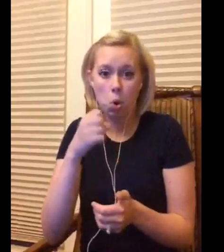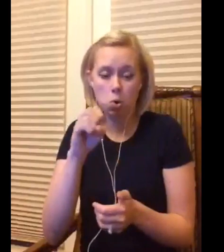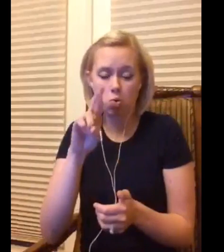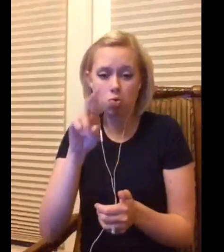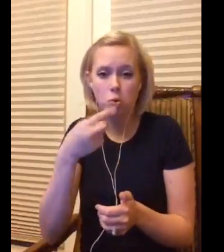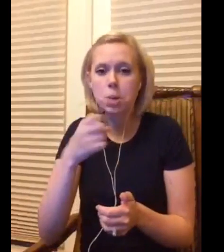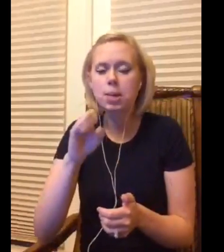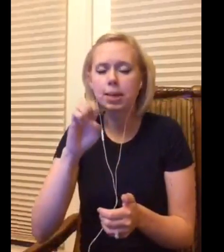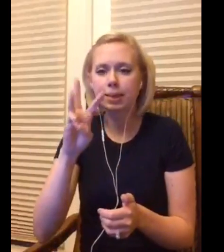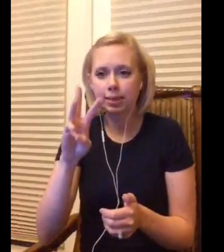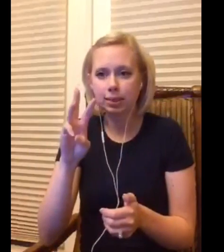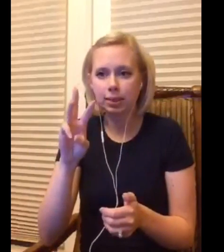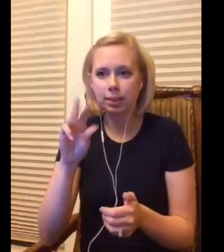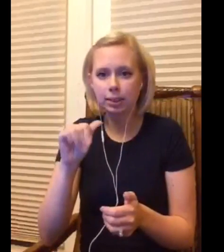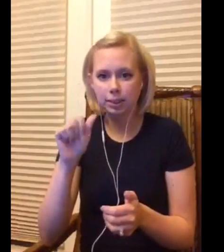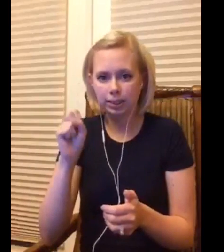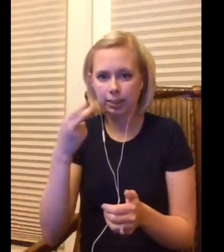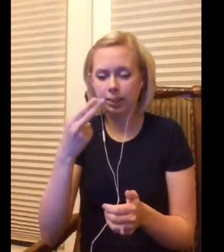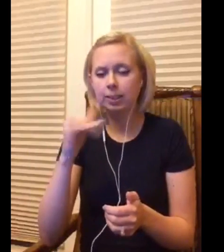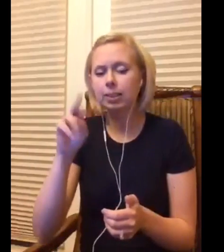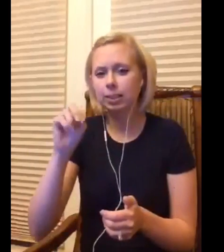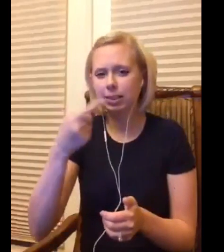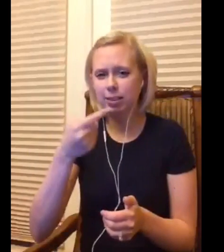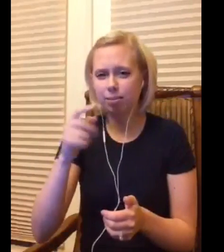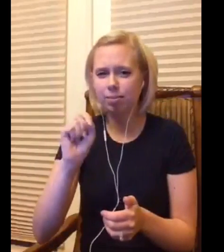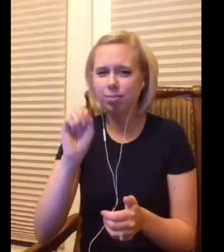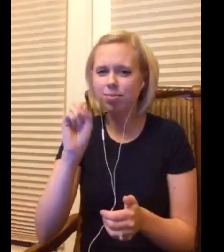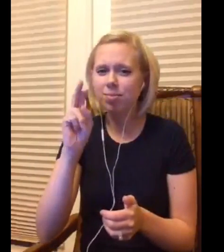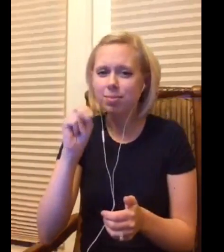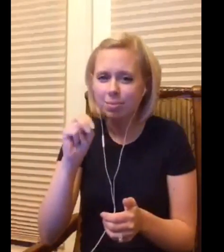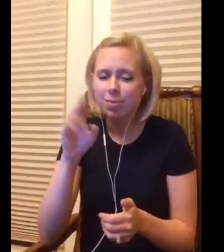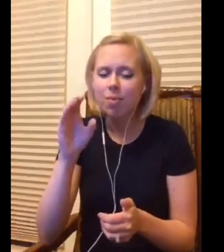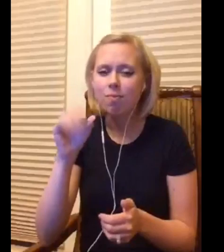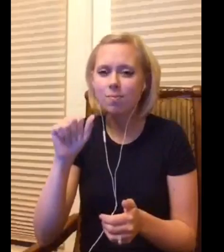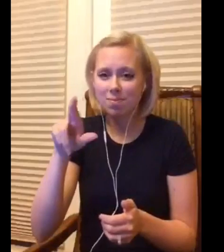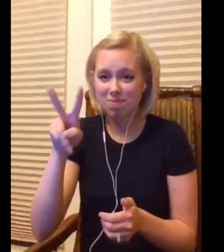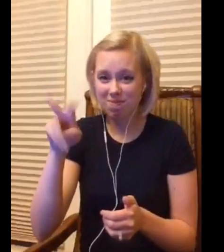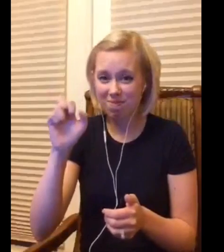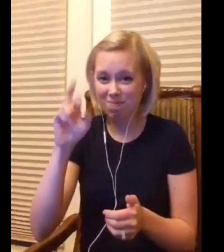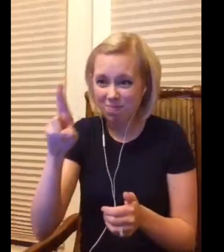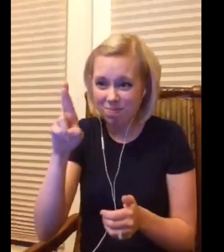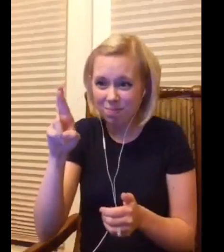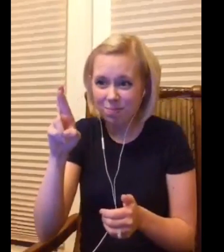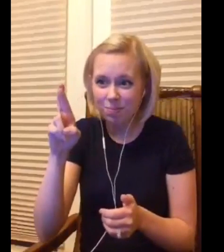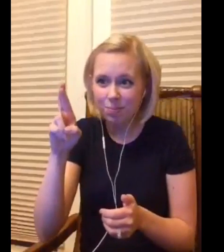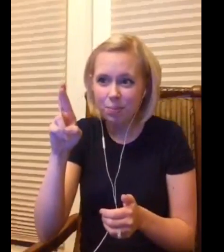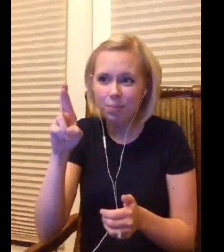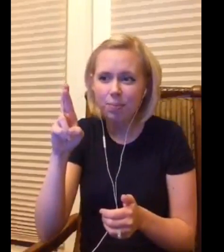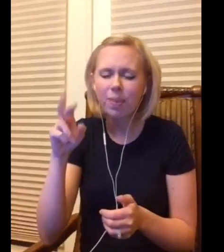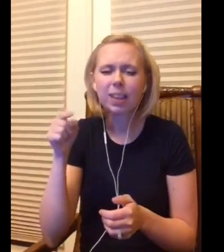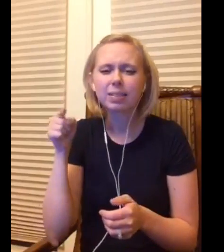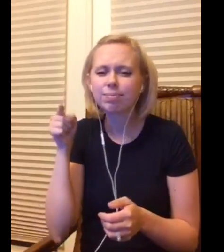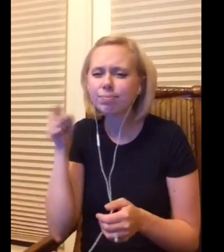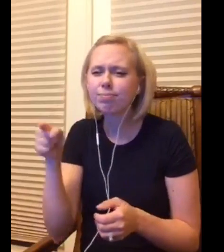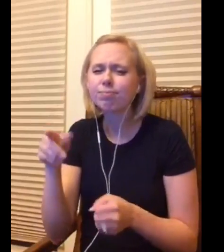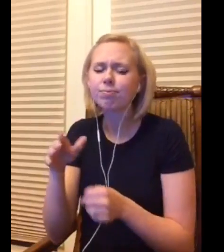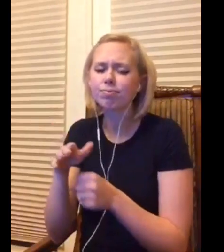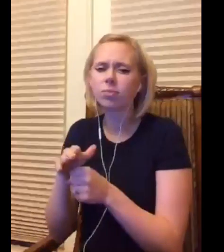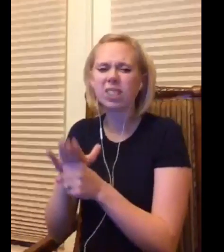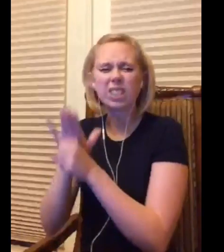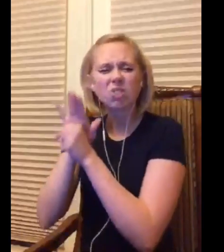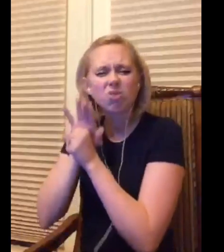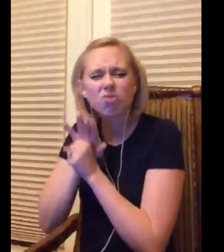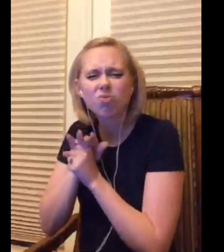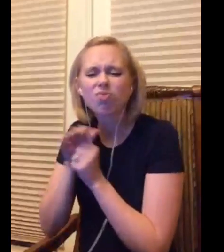relationships. Everyone in this room has been affected by a teacher or an adult. For years,